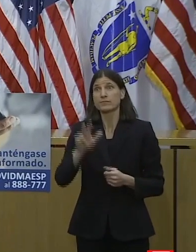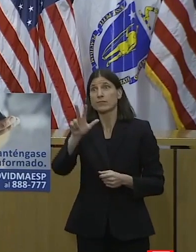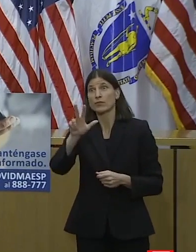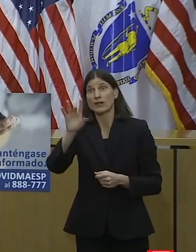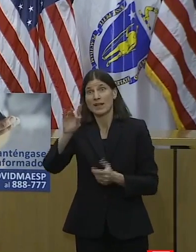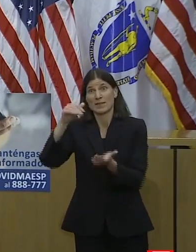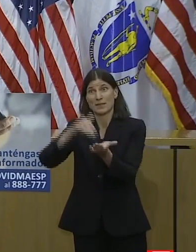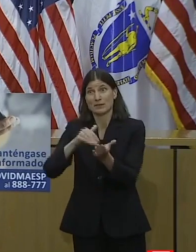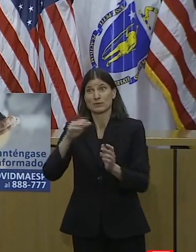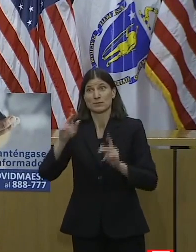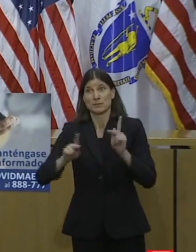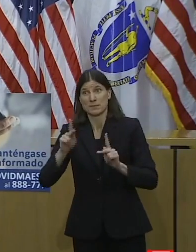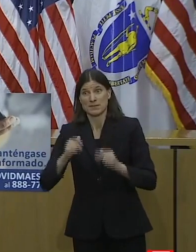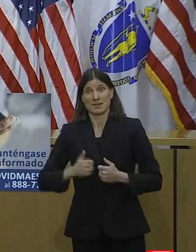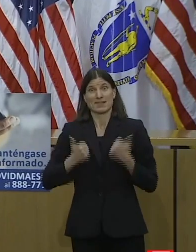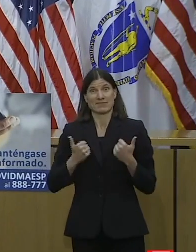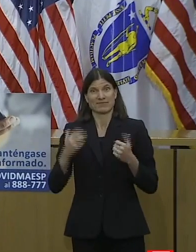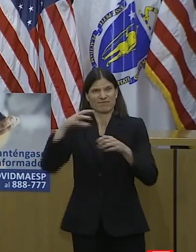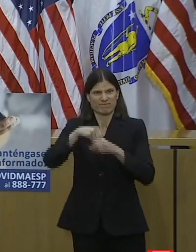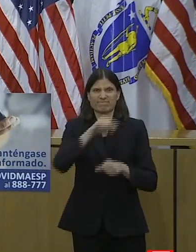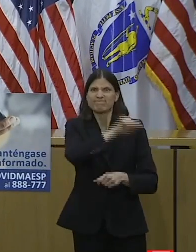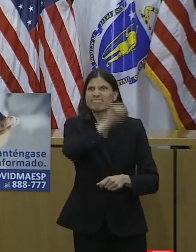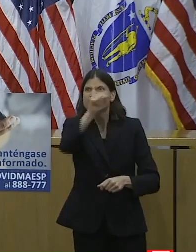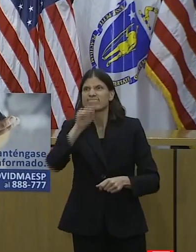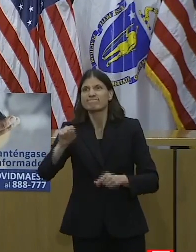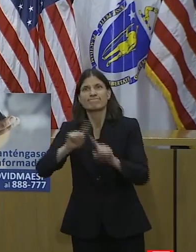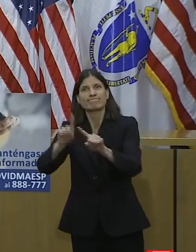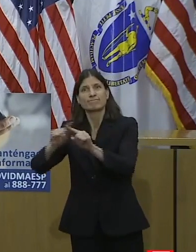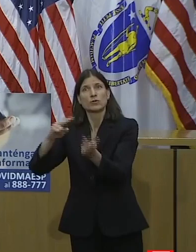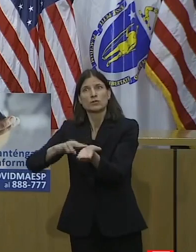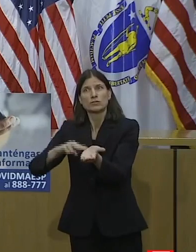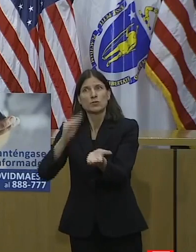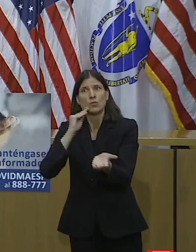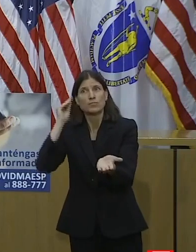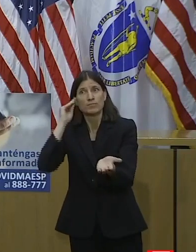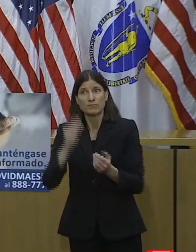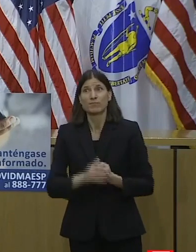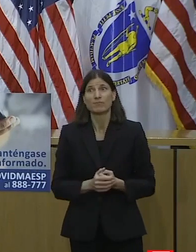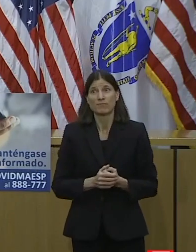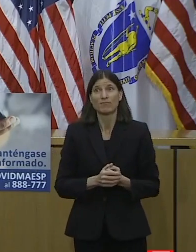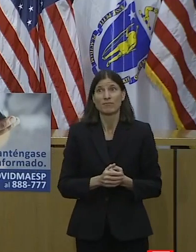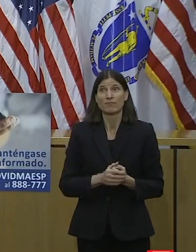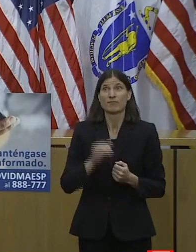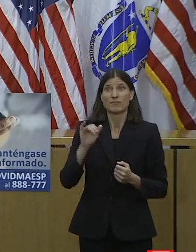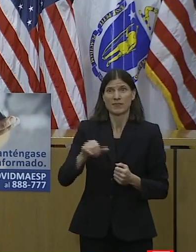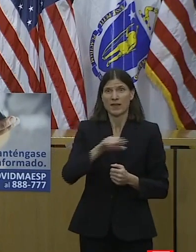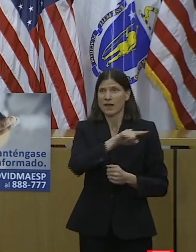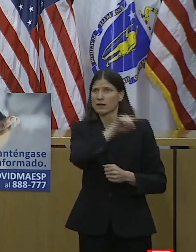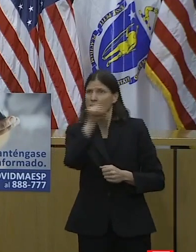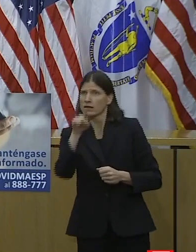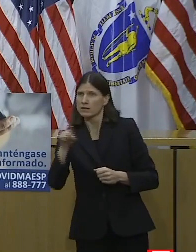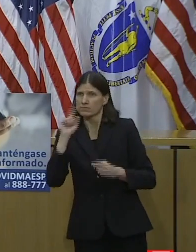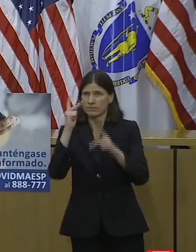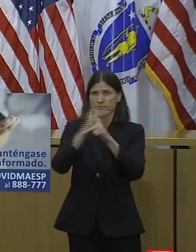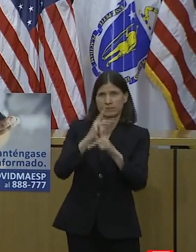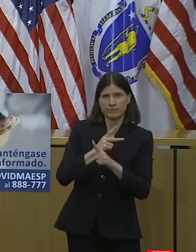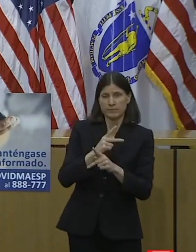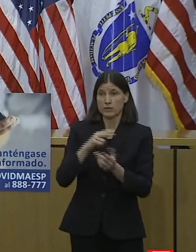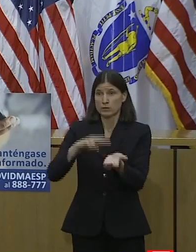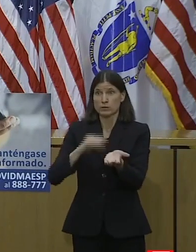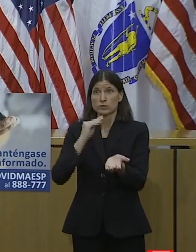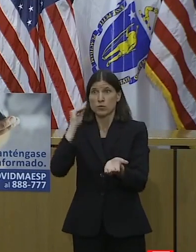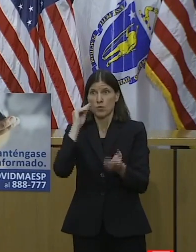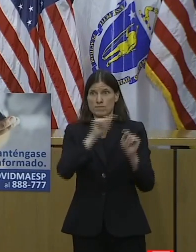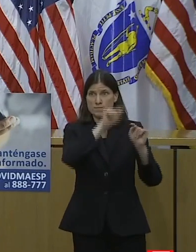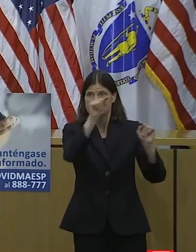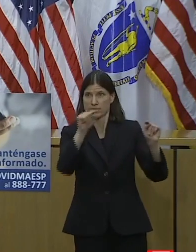16,500 residents in assisted living facilities, and approximately 3,000 residents in rest homes. As we've all discussed